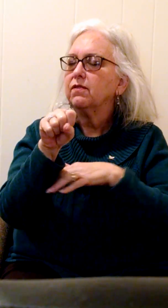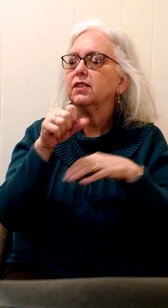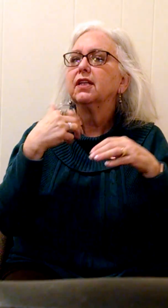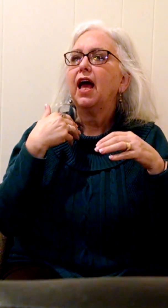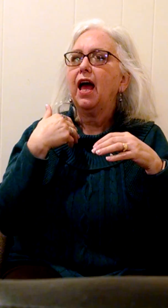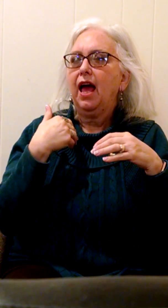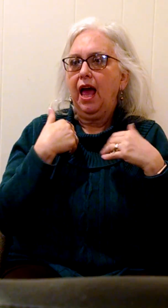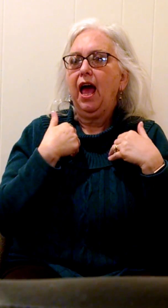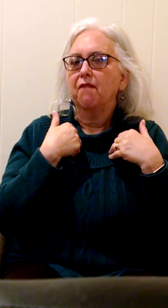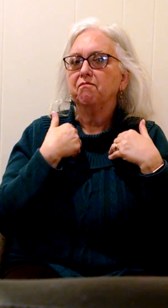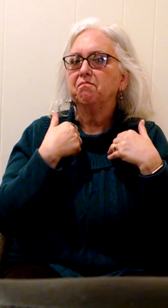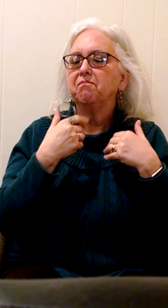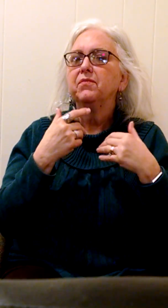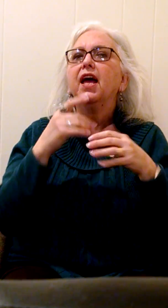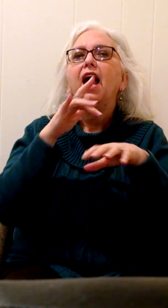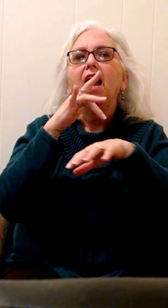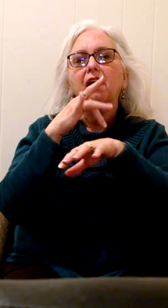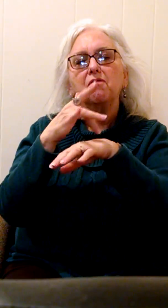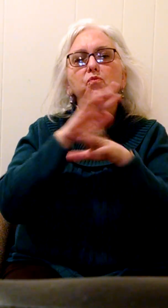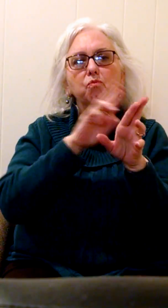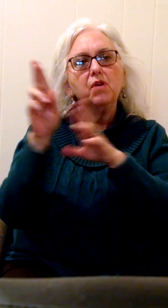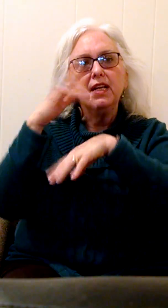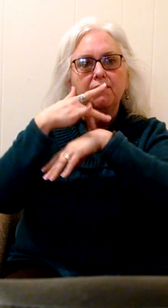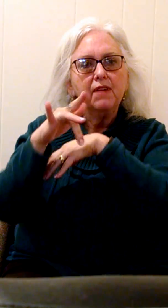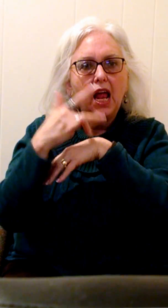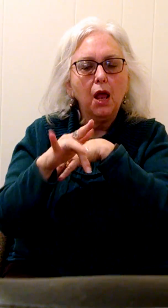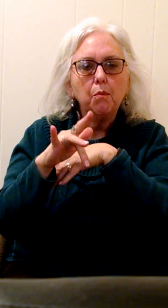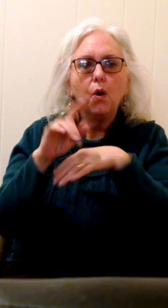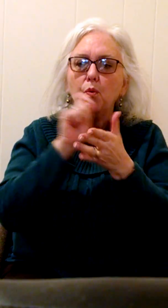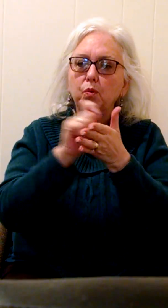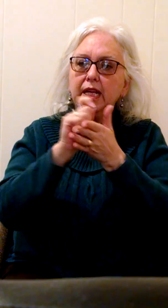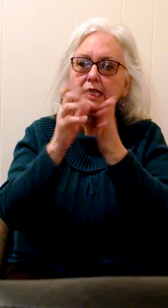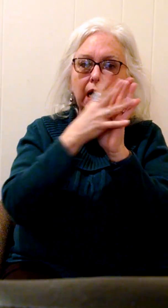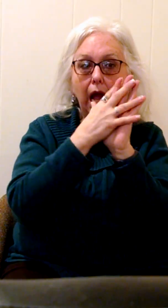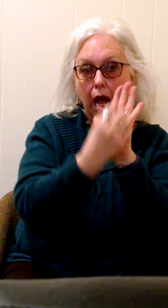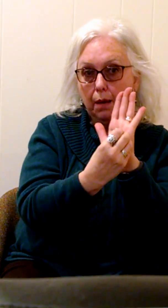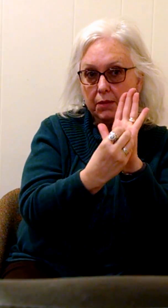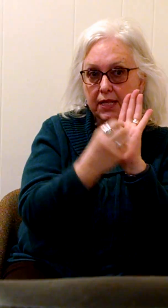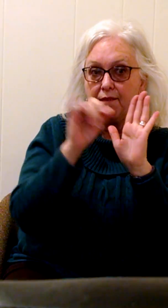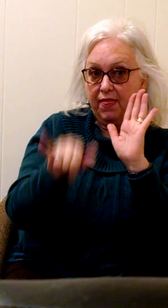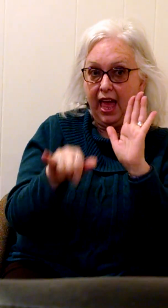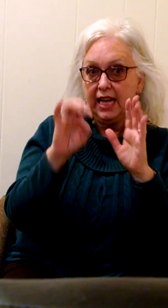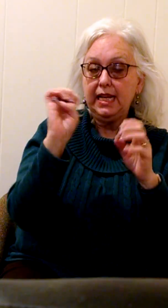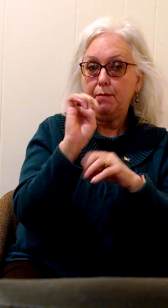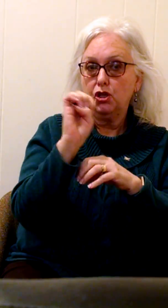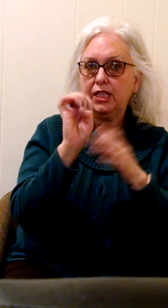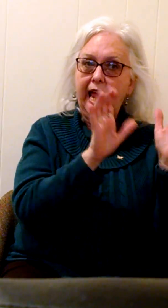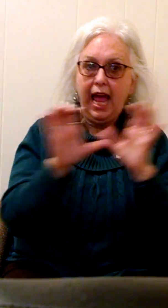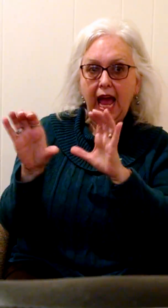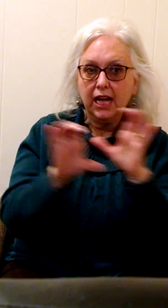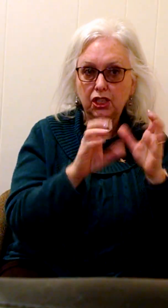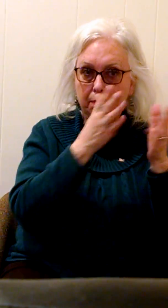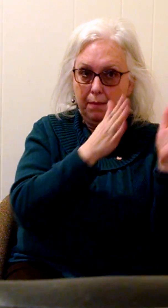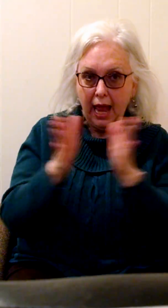effect and available written copies of the Emergency Action Plan, which can